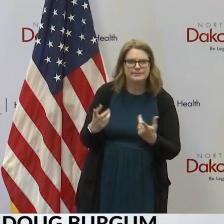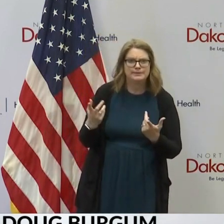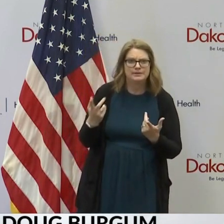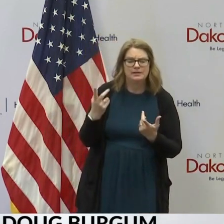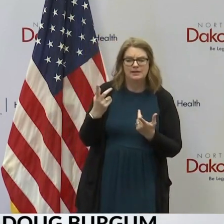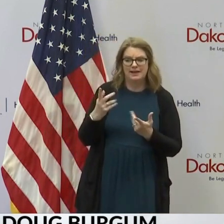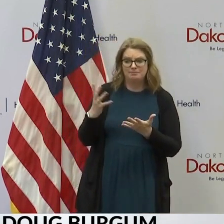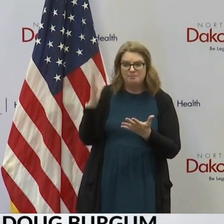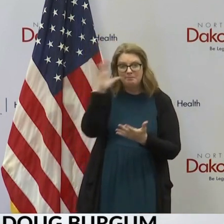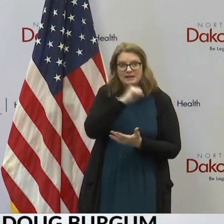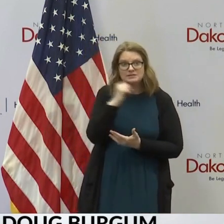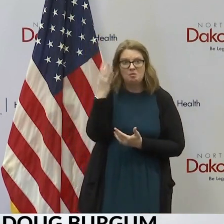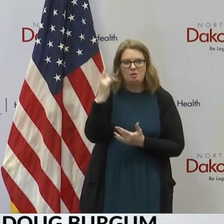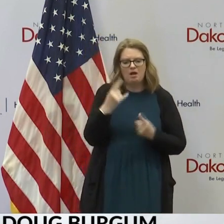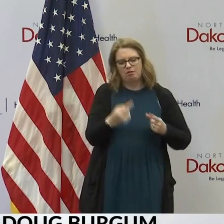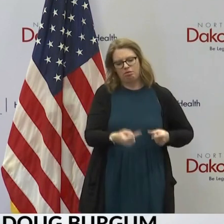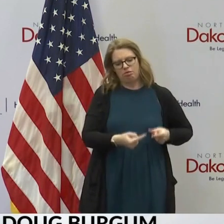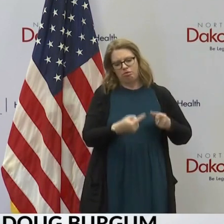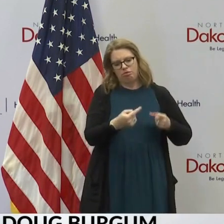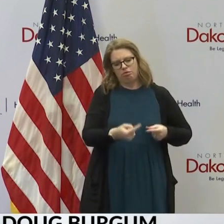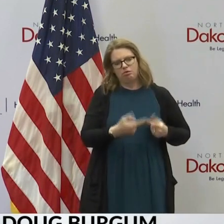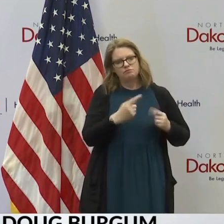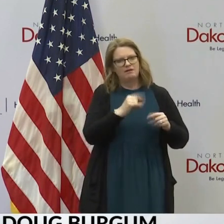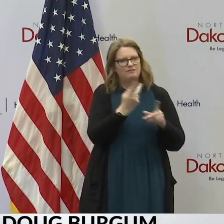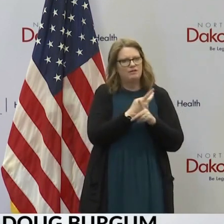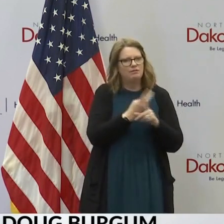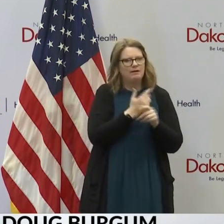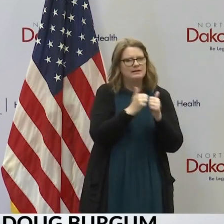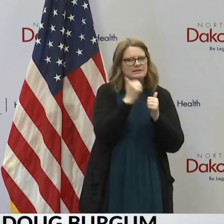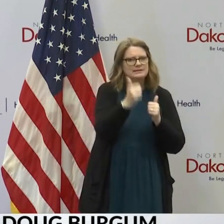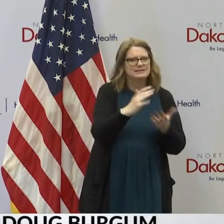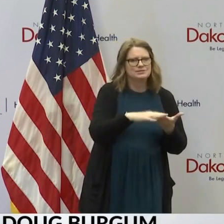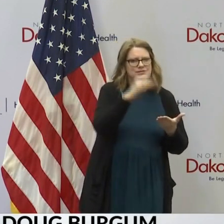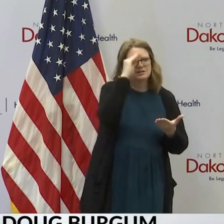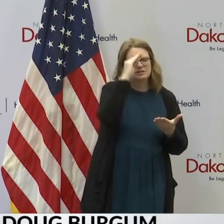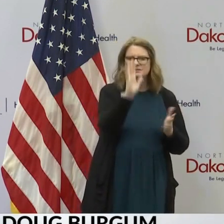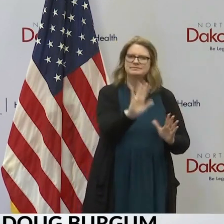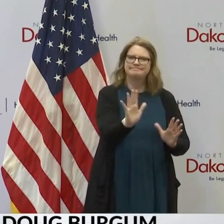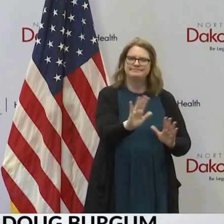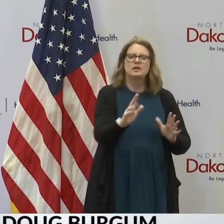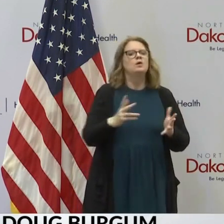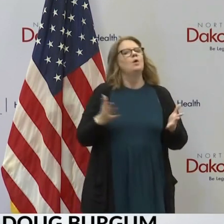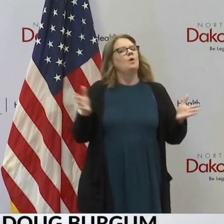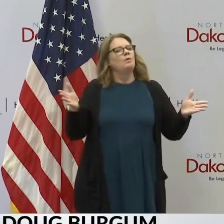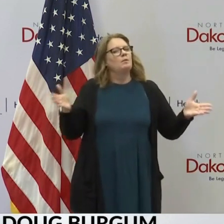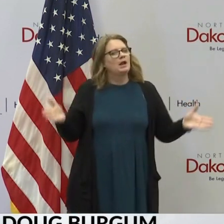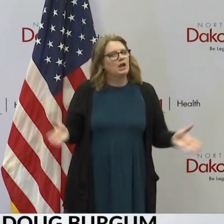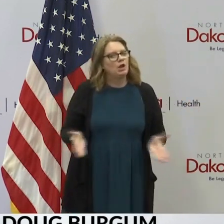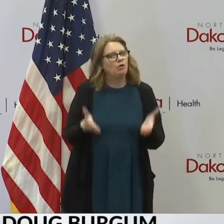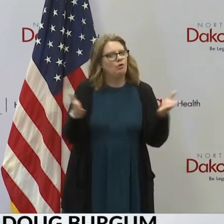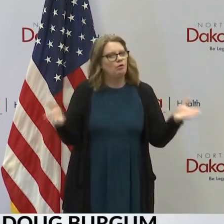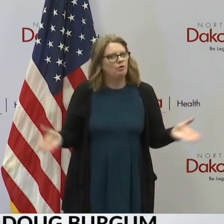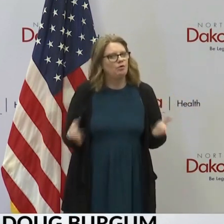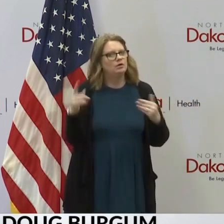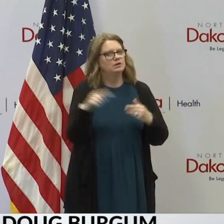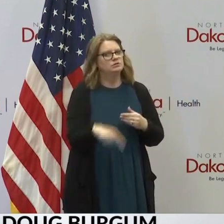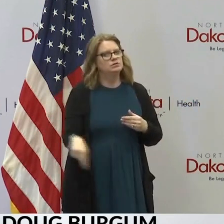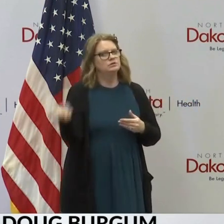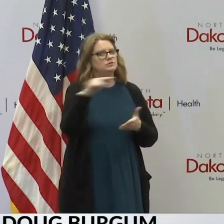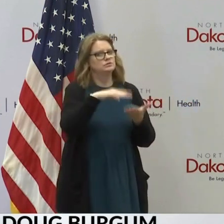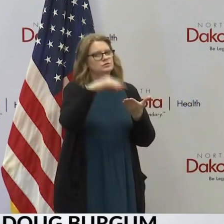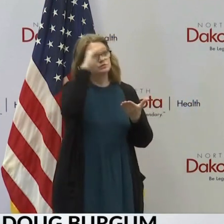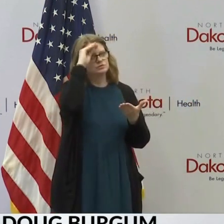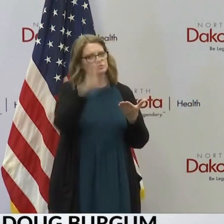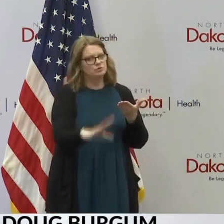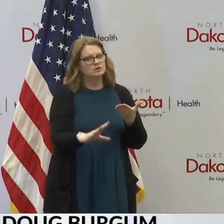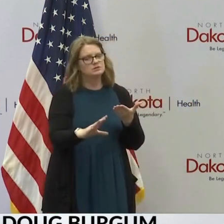to adjust to distance learning and achieved less than a C grade. And we want to, again, encourage all those students to, as we can with